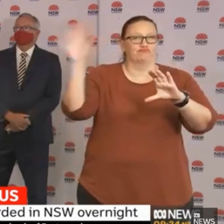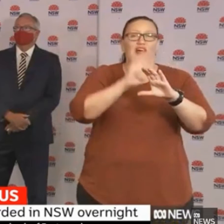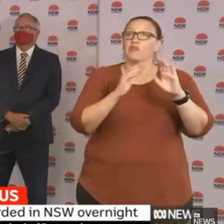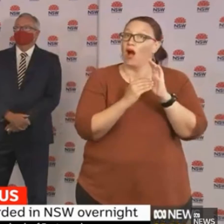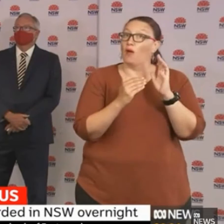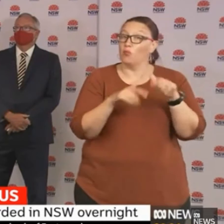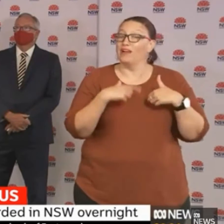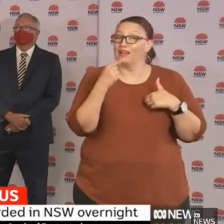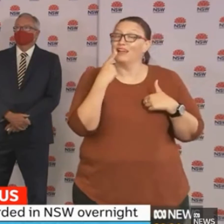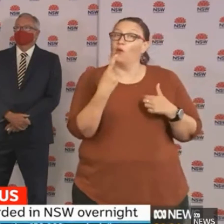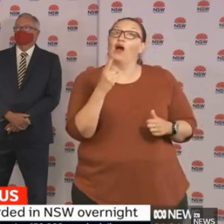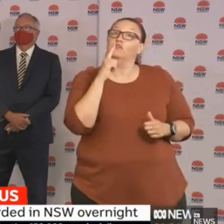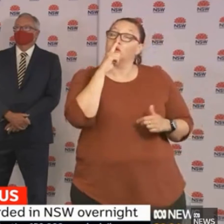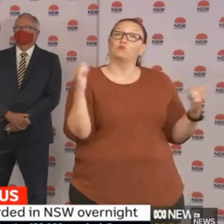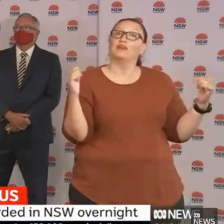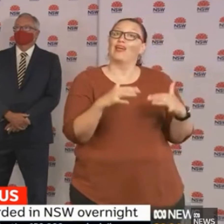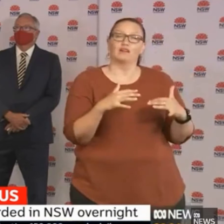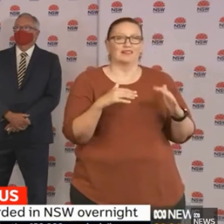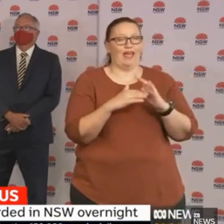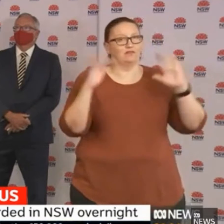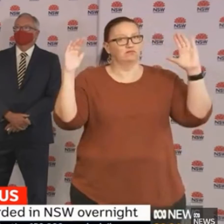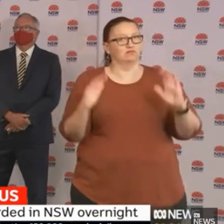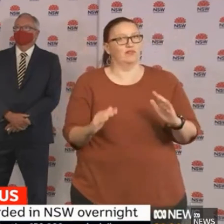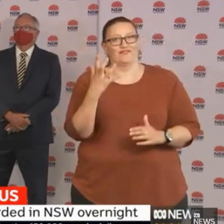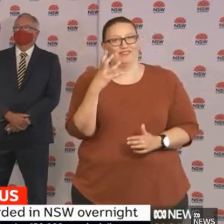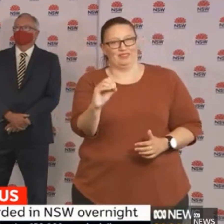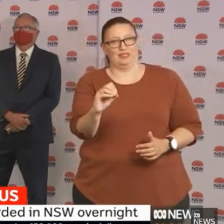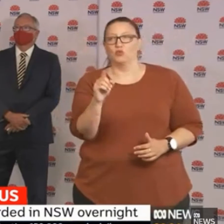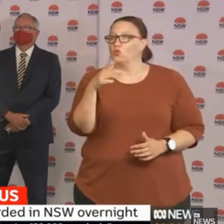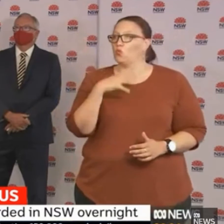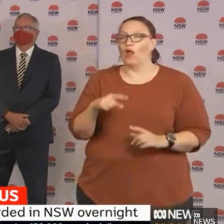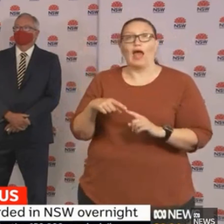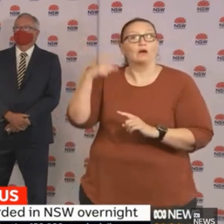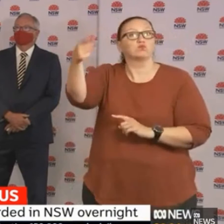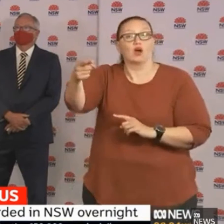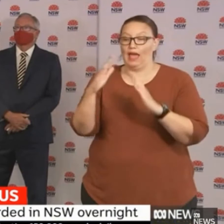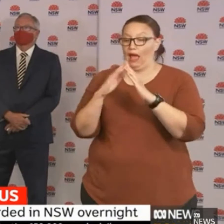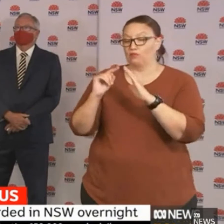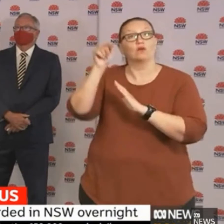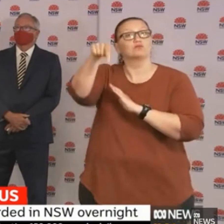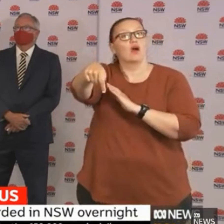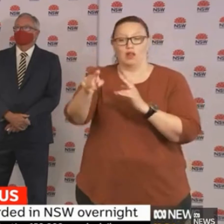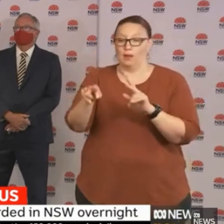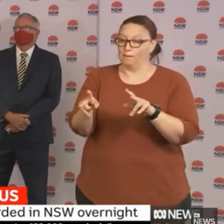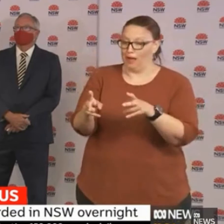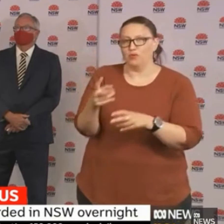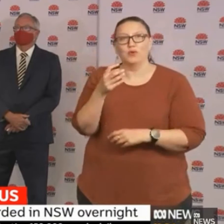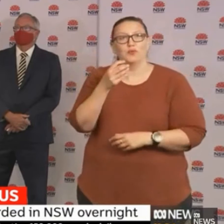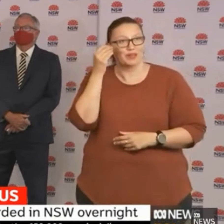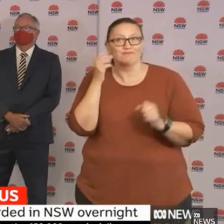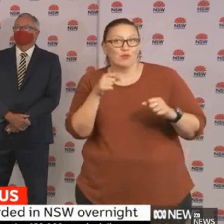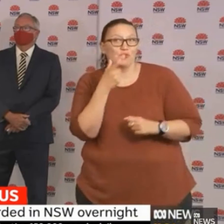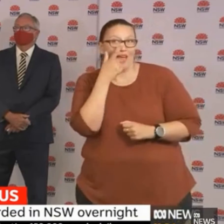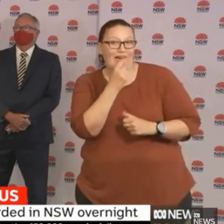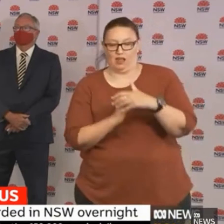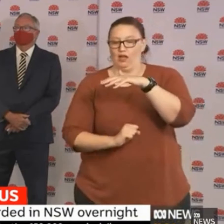gathering of 100. We're reducing that to 50. So it means if you want to have an outdoor barbecue or an outdoor picnic, you can do so up to